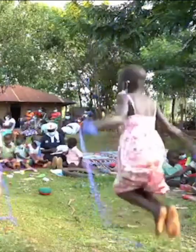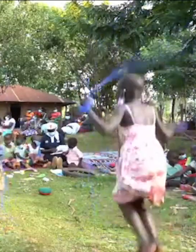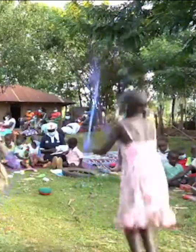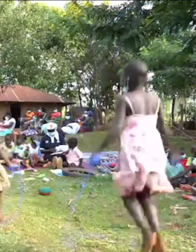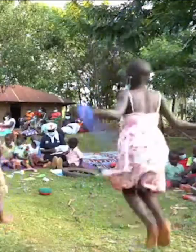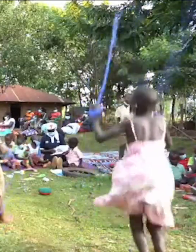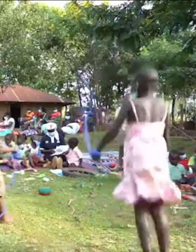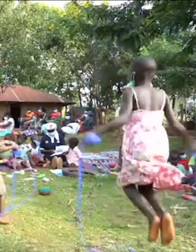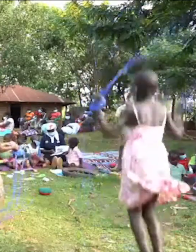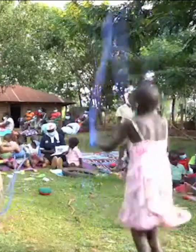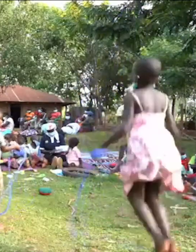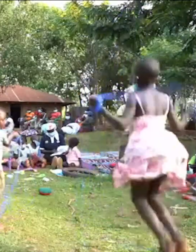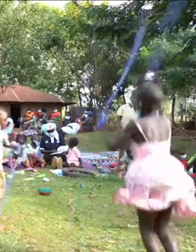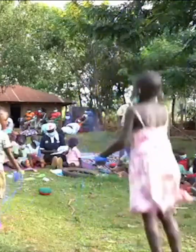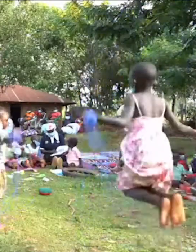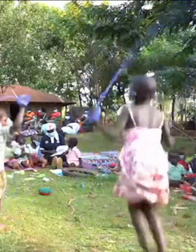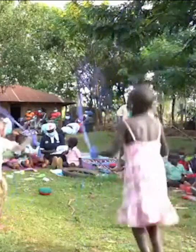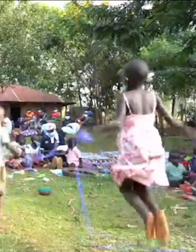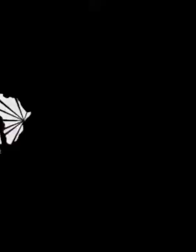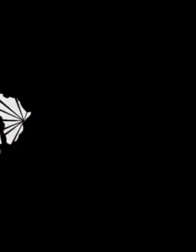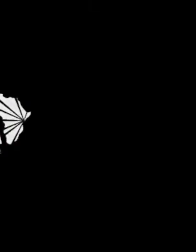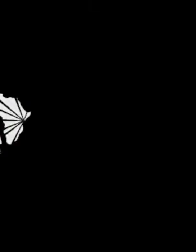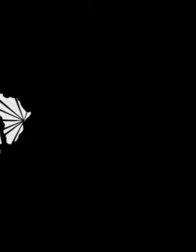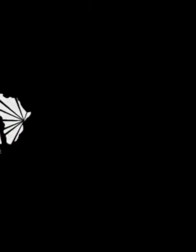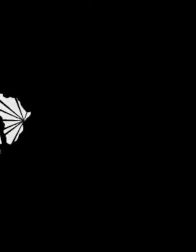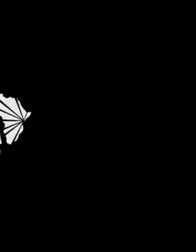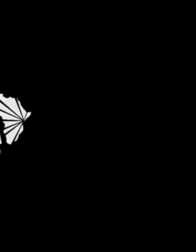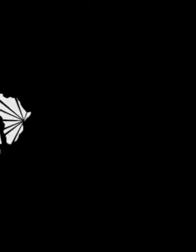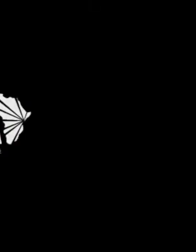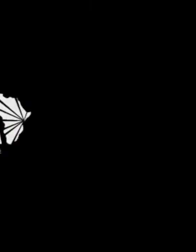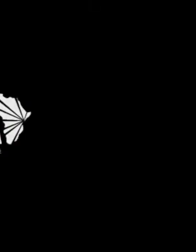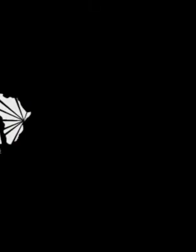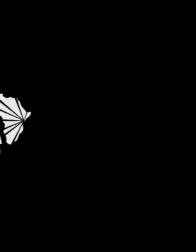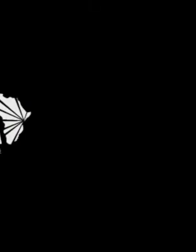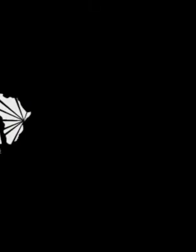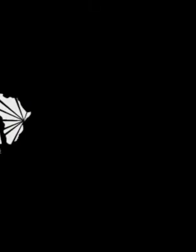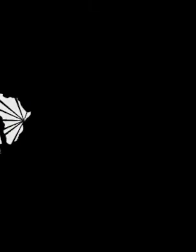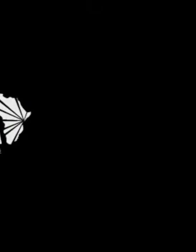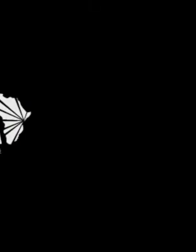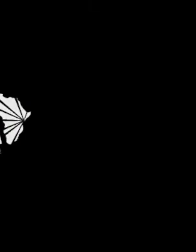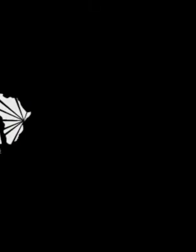in preparing children for better outcomes in life.